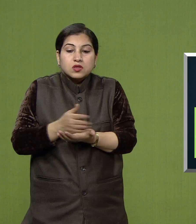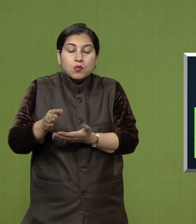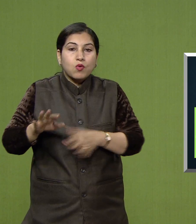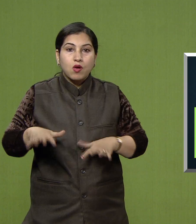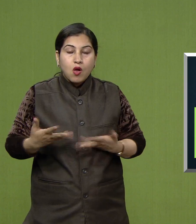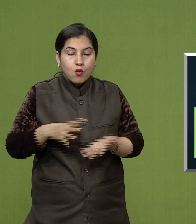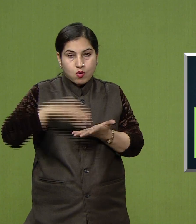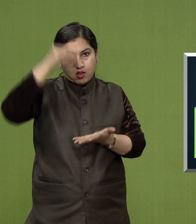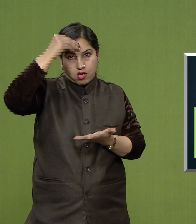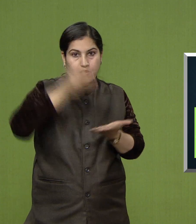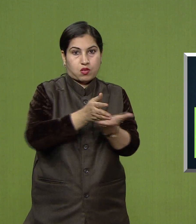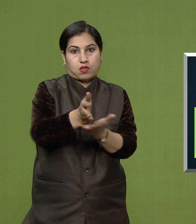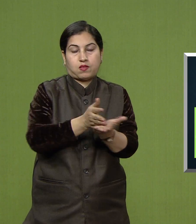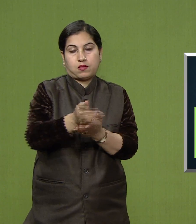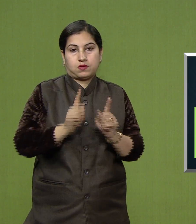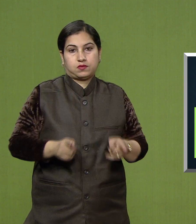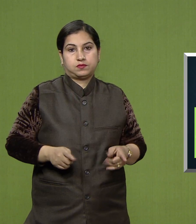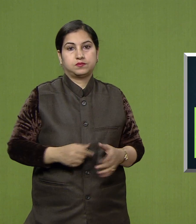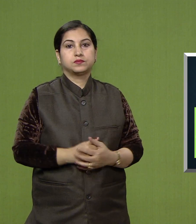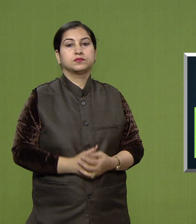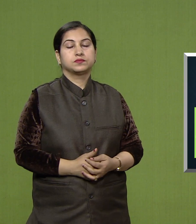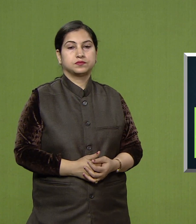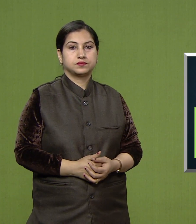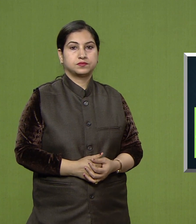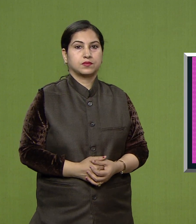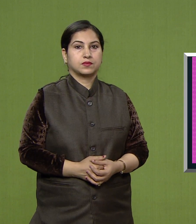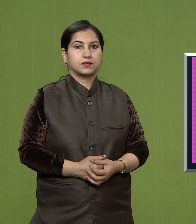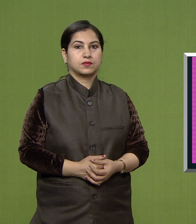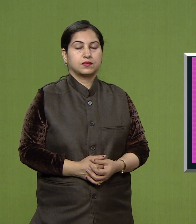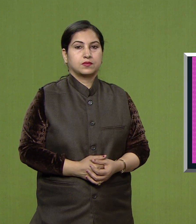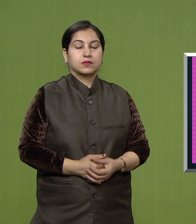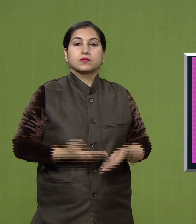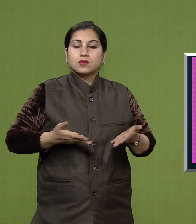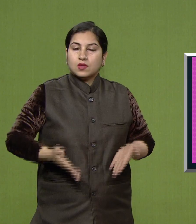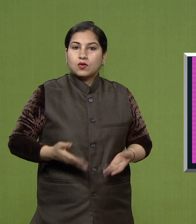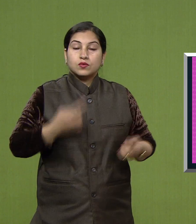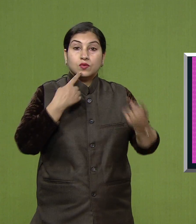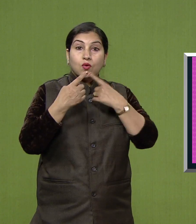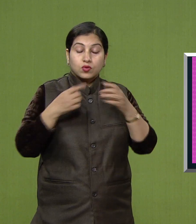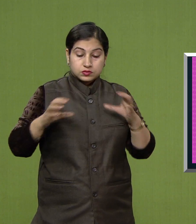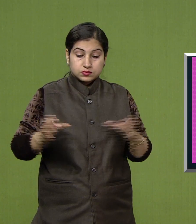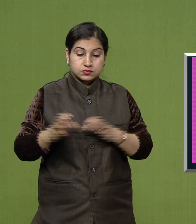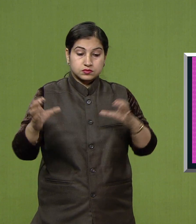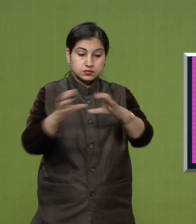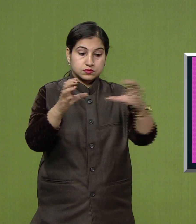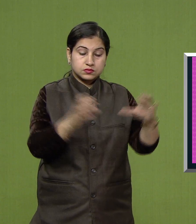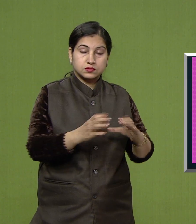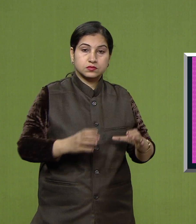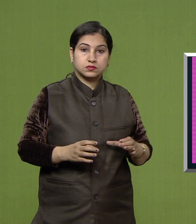for the proper maintenance of your clothes. Now we will classify the stains.